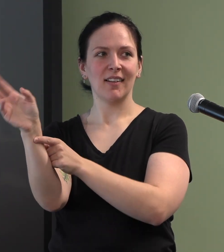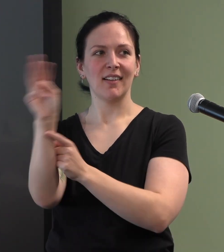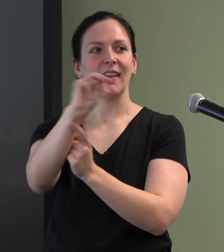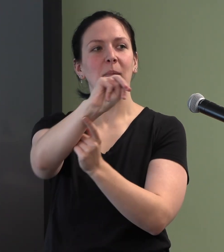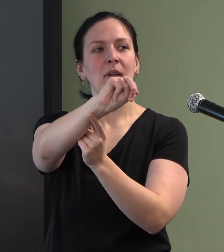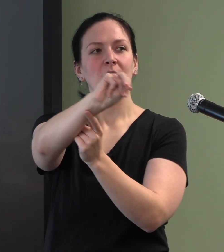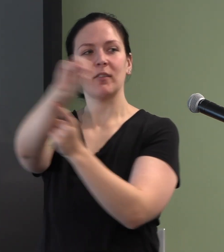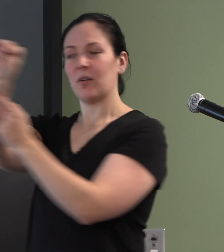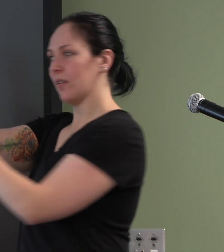Yep. So